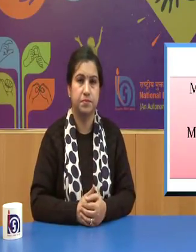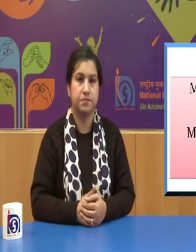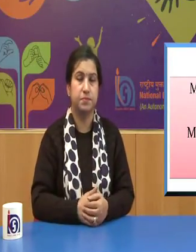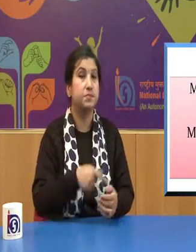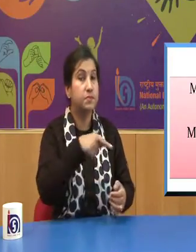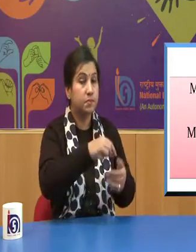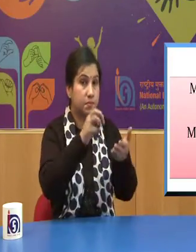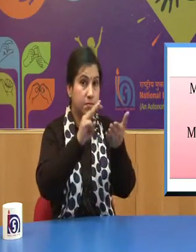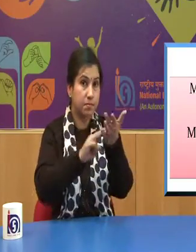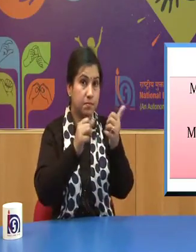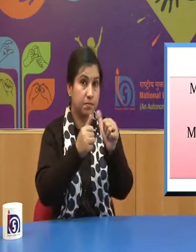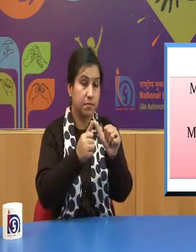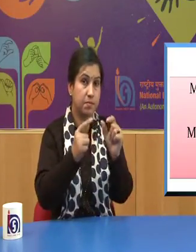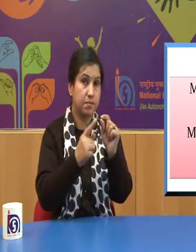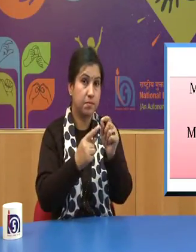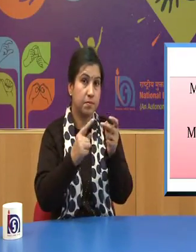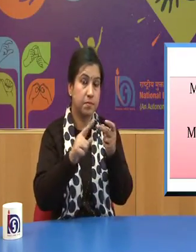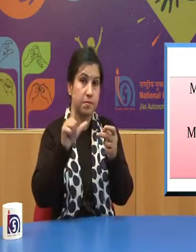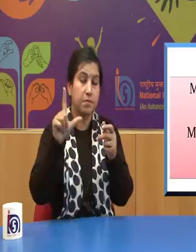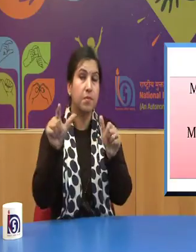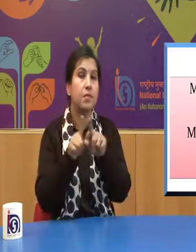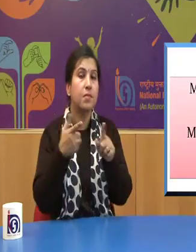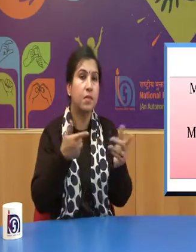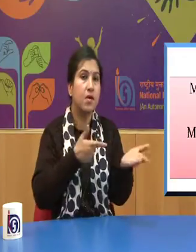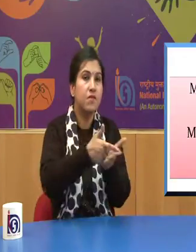The Mapilas were landless farmers.